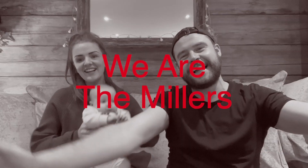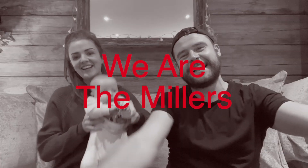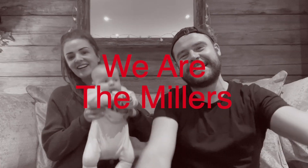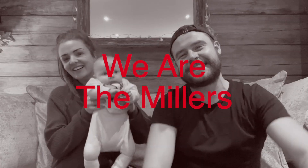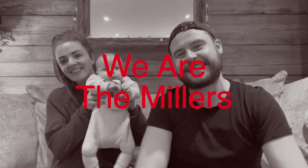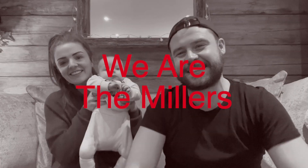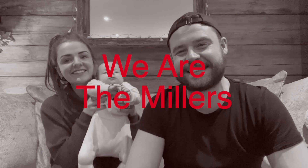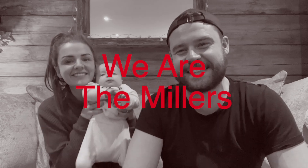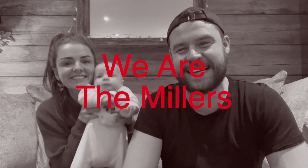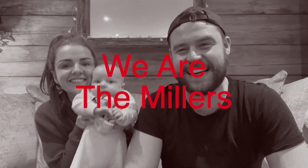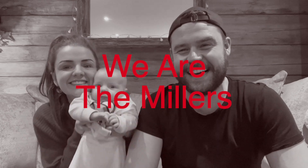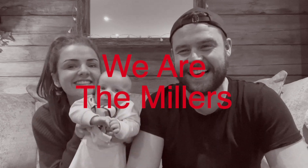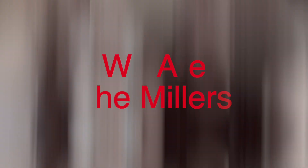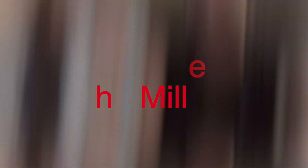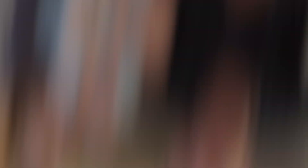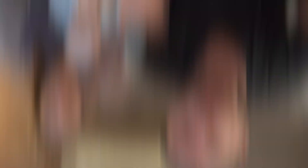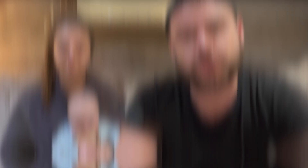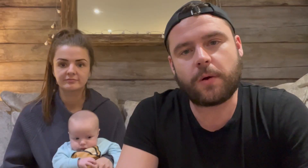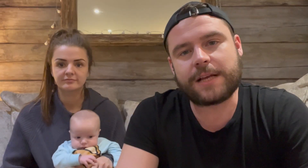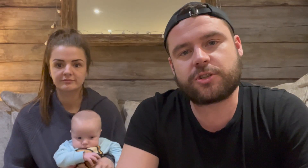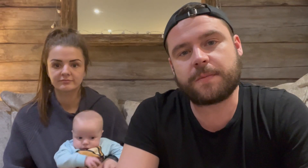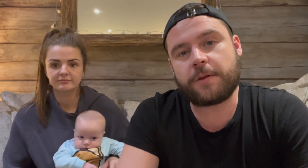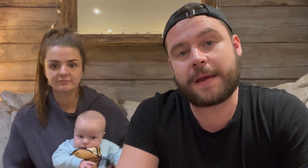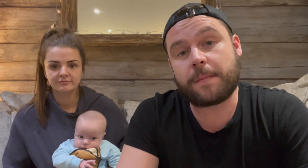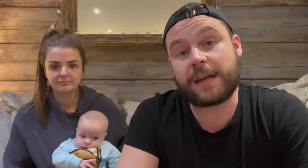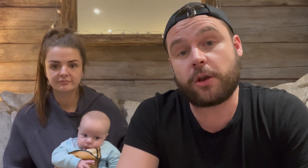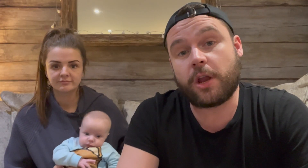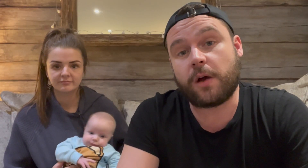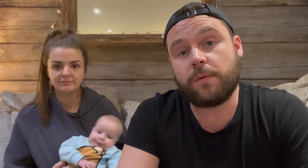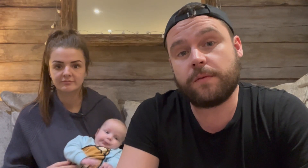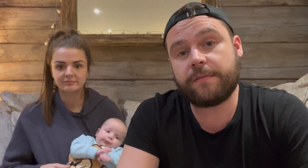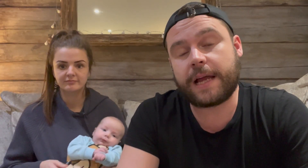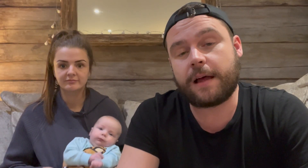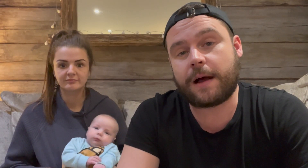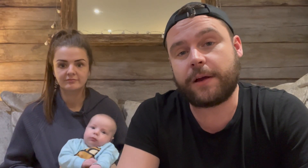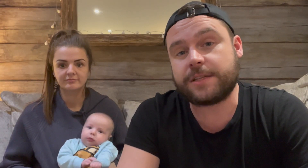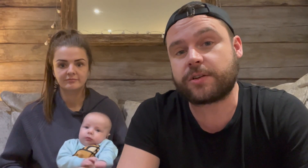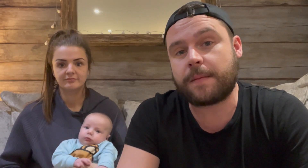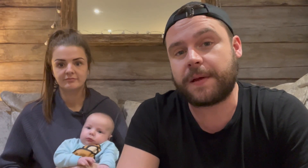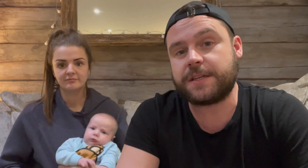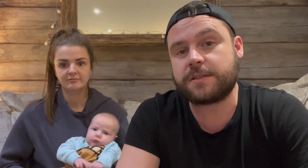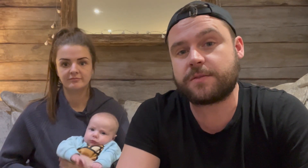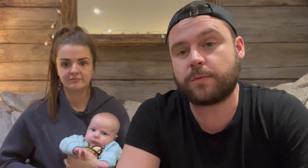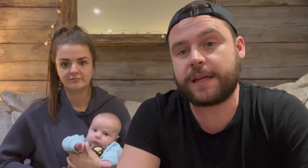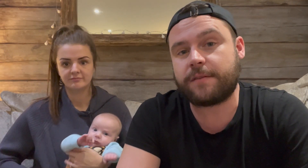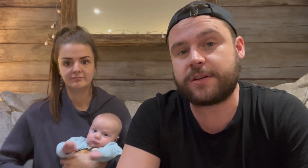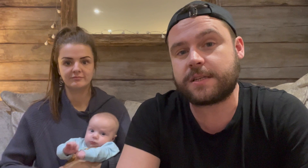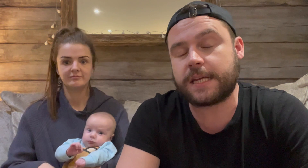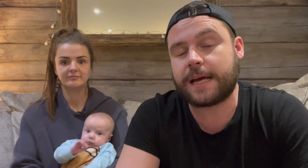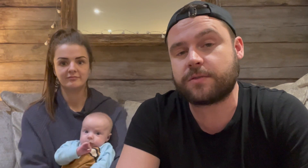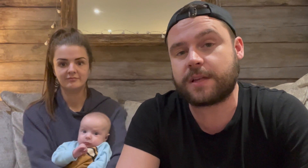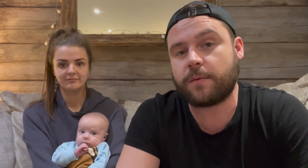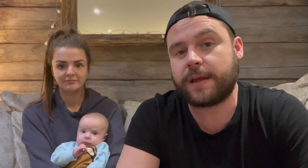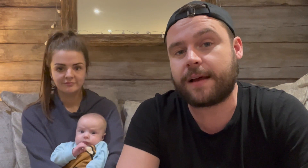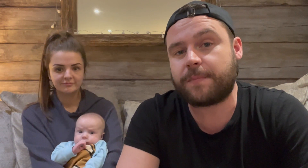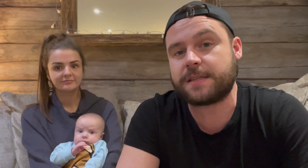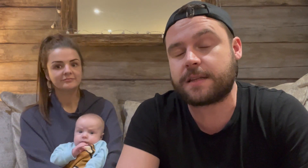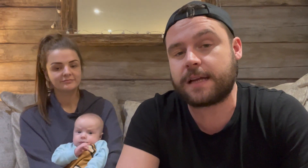Millers! So as some of you may or may not know via our Instagram pages, we have recently announced that we have been starting